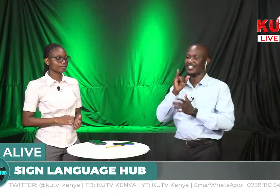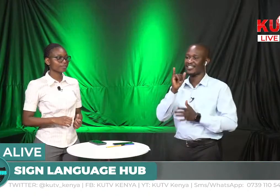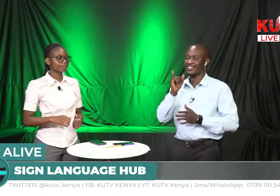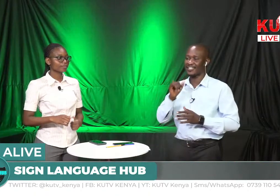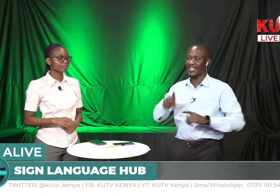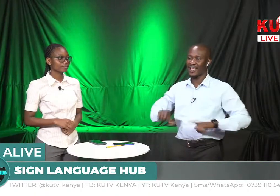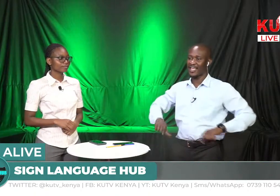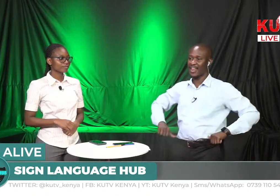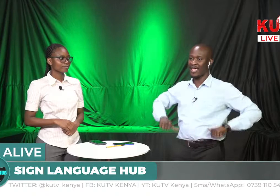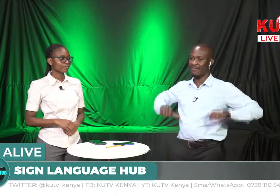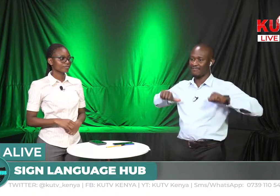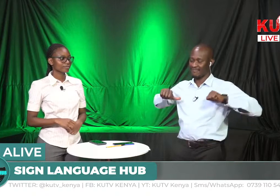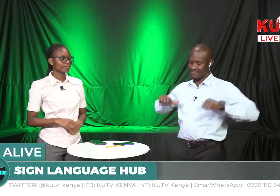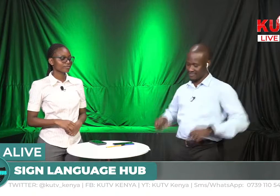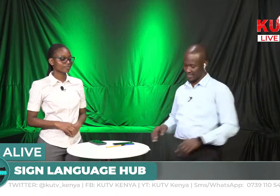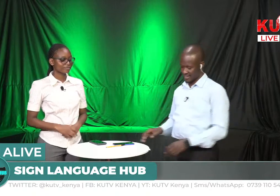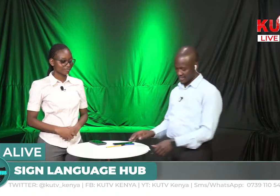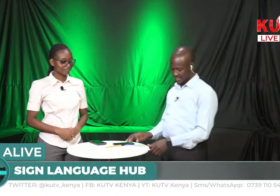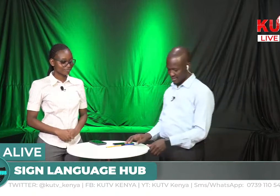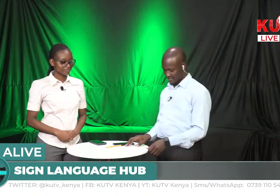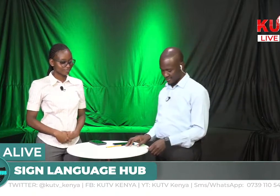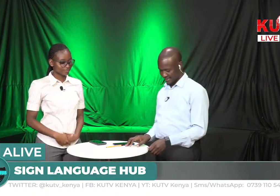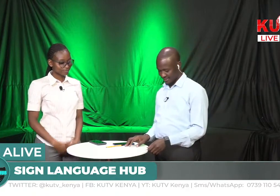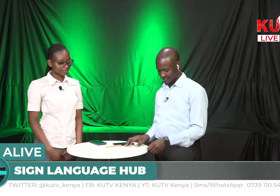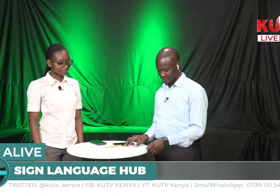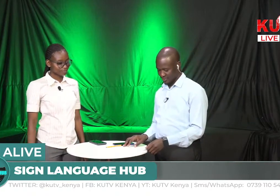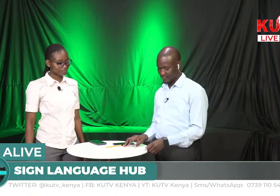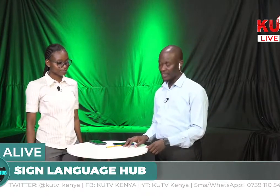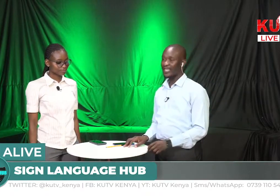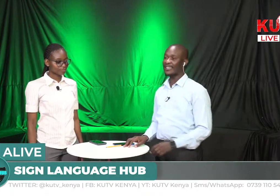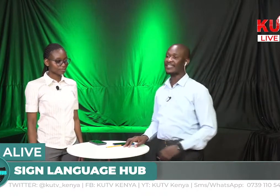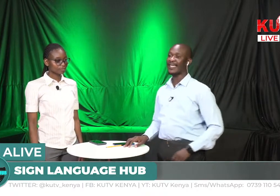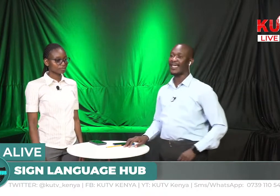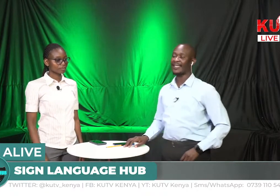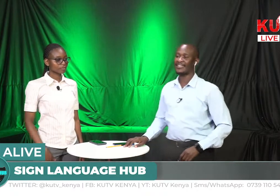is alive. Okay? All right, let's continue.